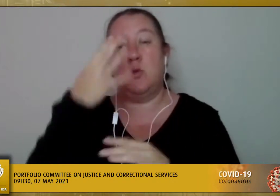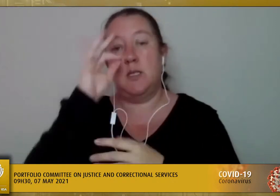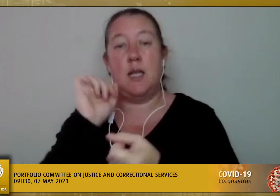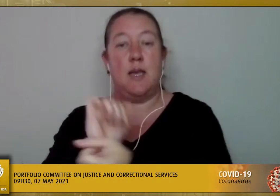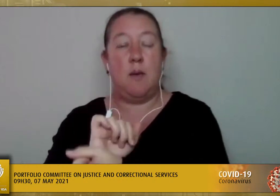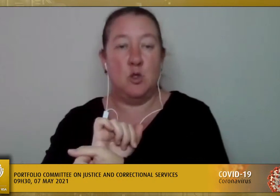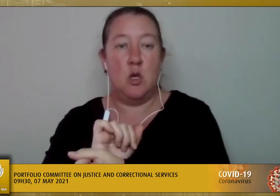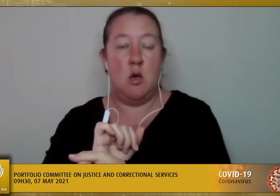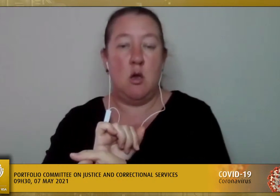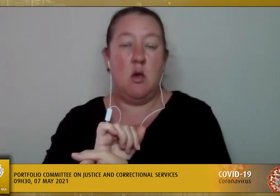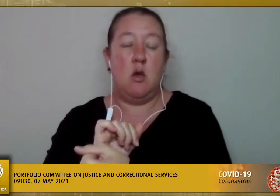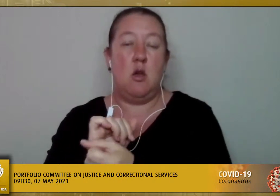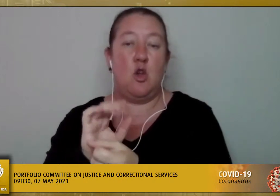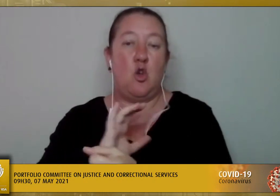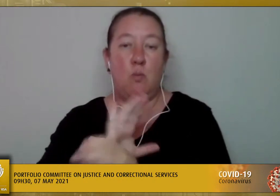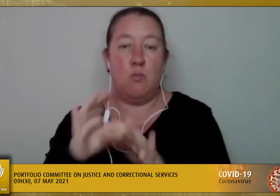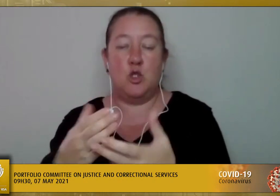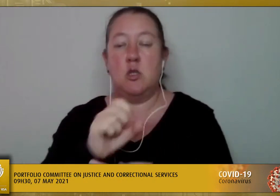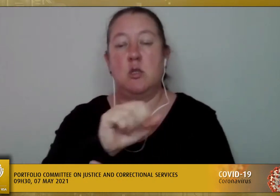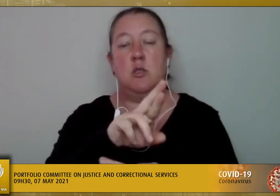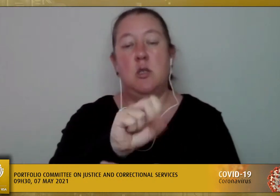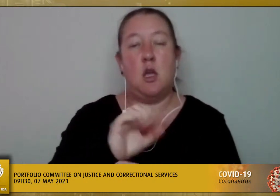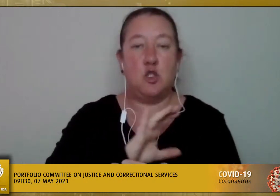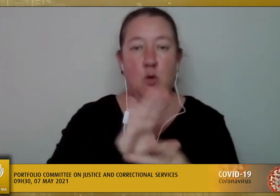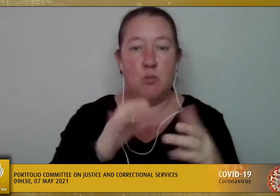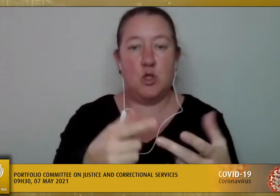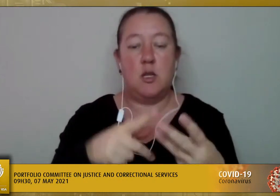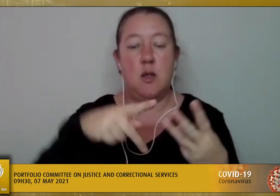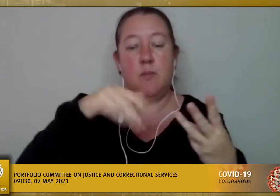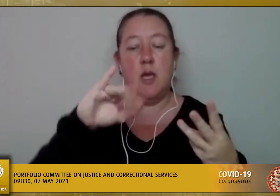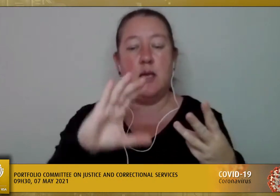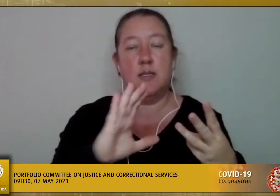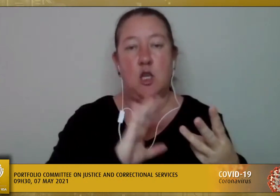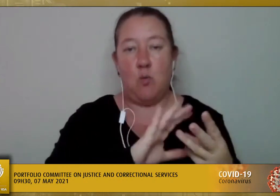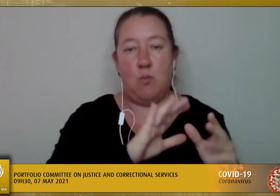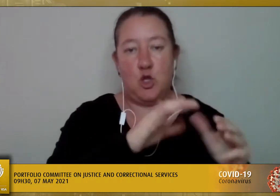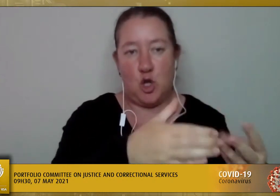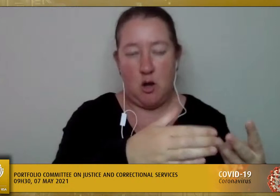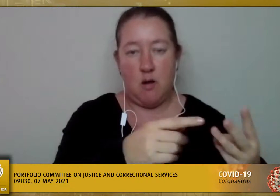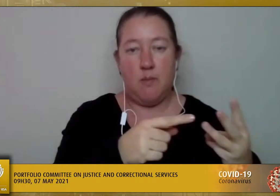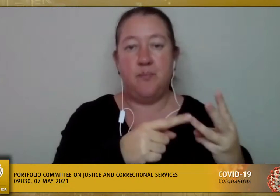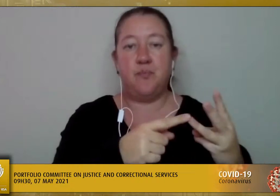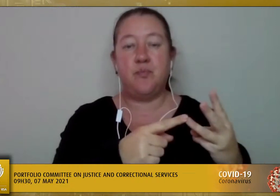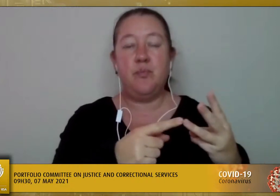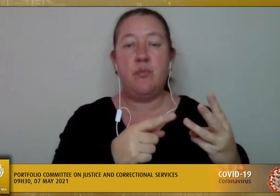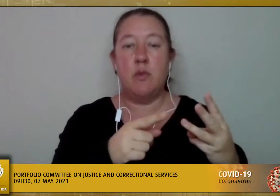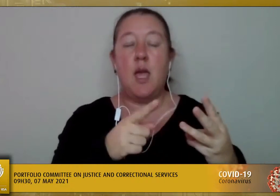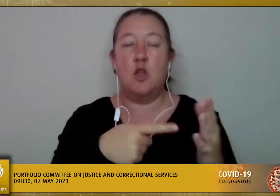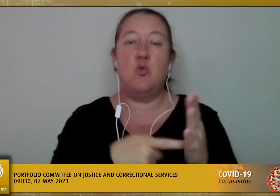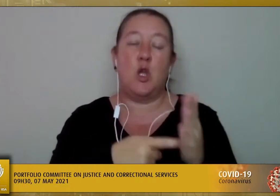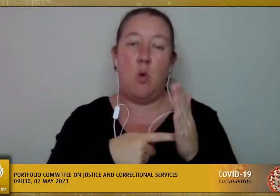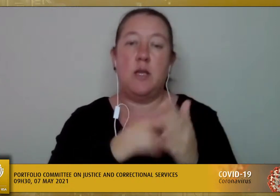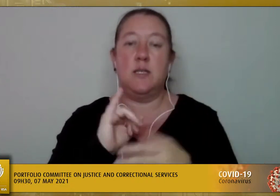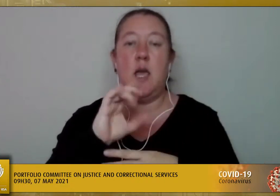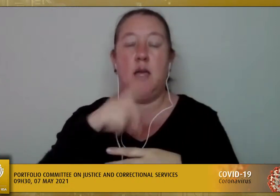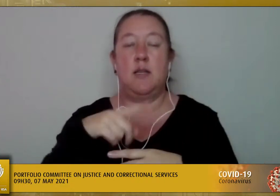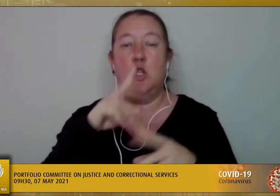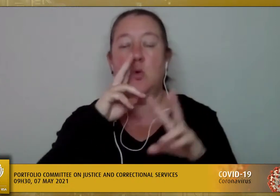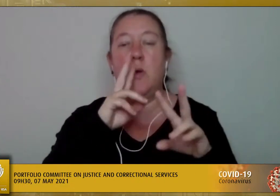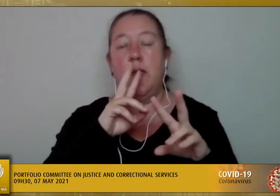commission the SARS commission and the pic commission and um requires the ID to